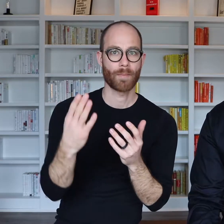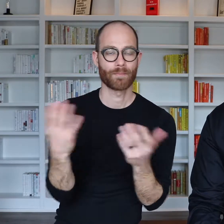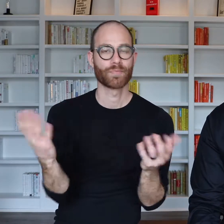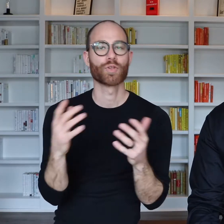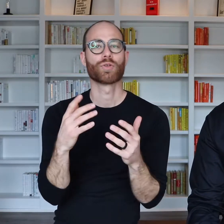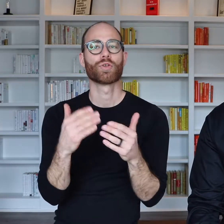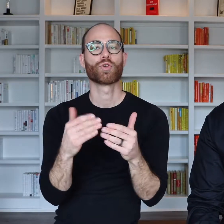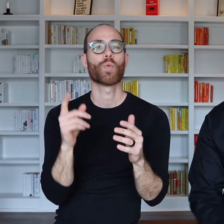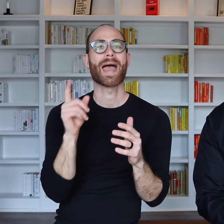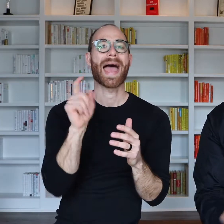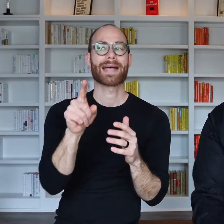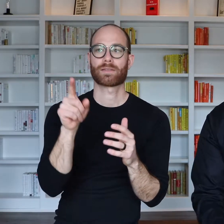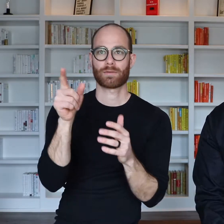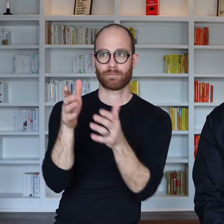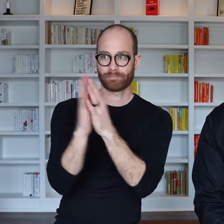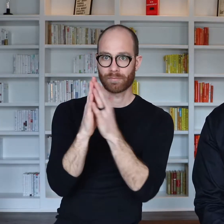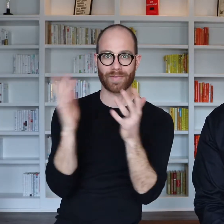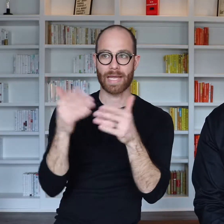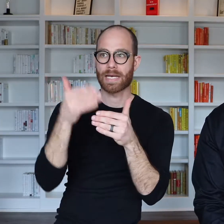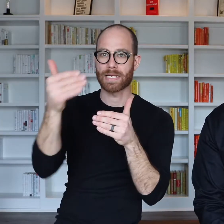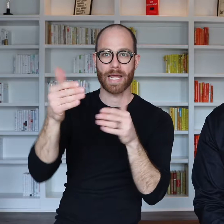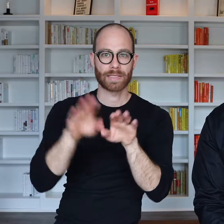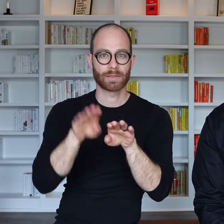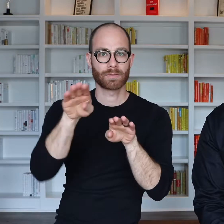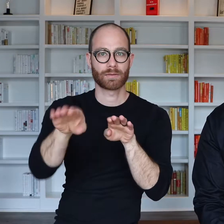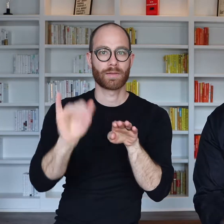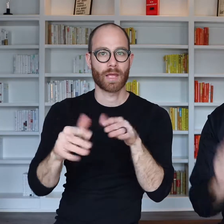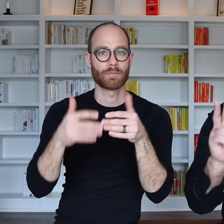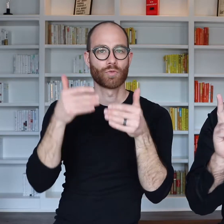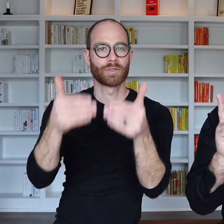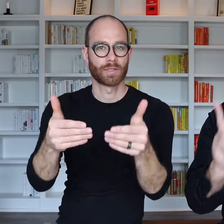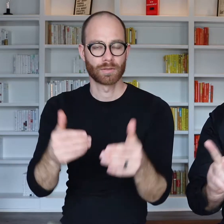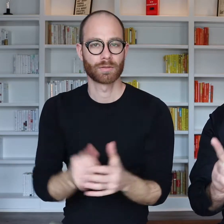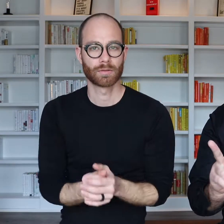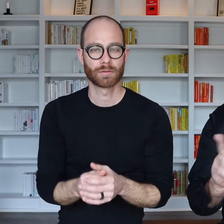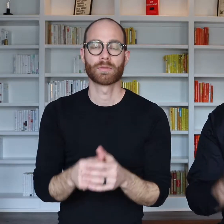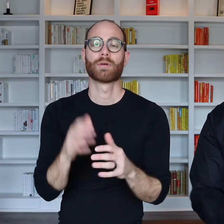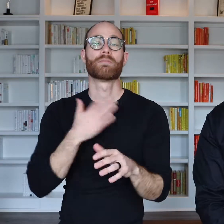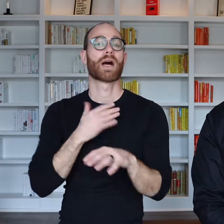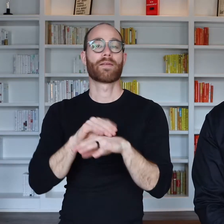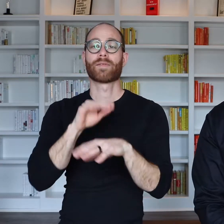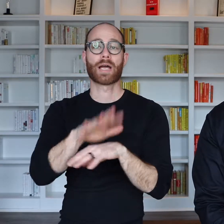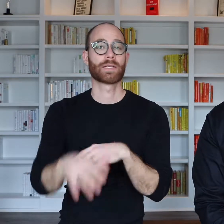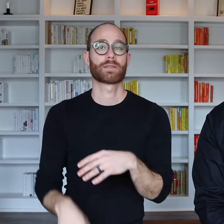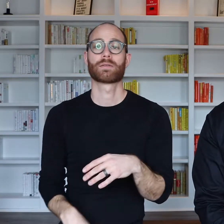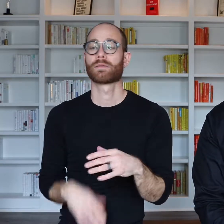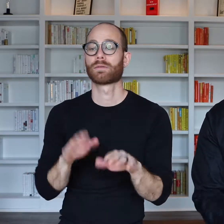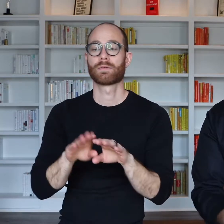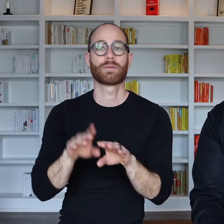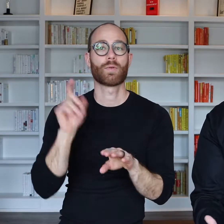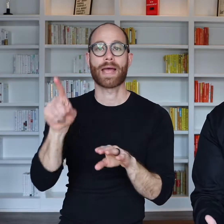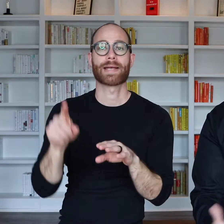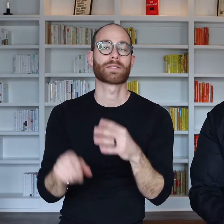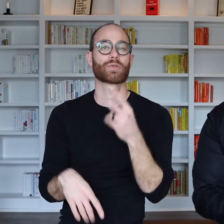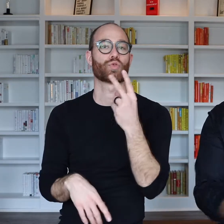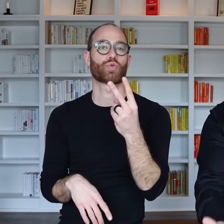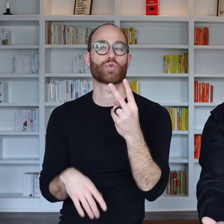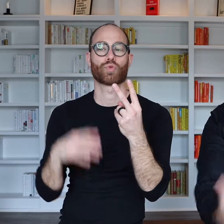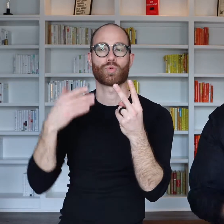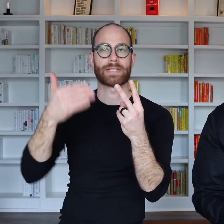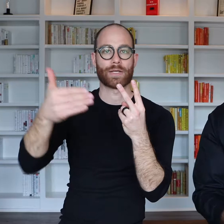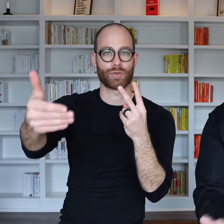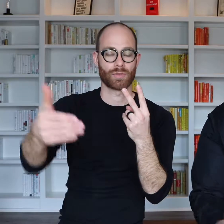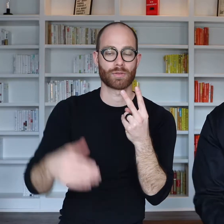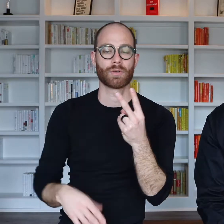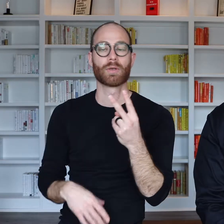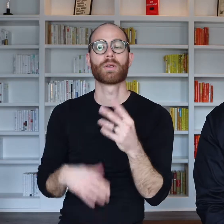next stage in the process. And what I coach a lot of people to do is to ask that in 2 stages. In the first stage, as you